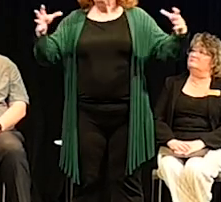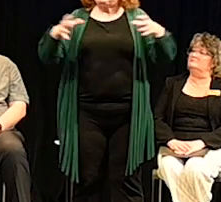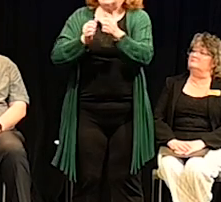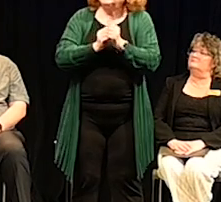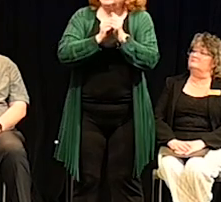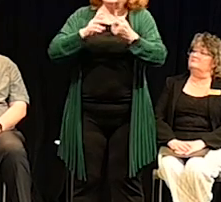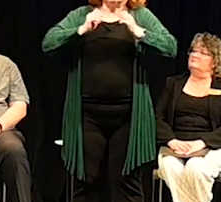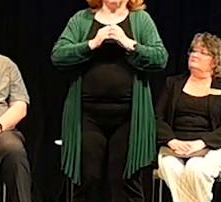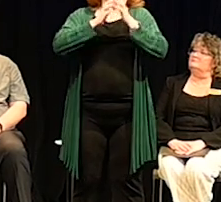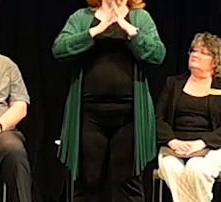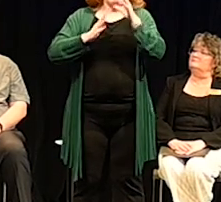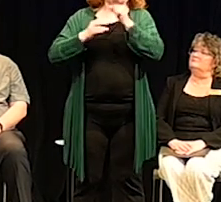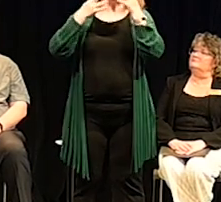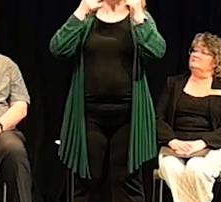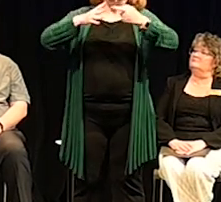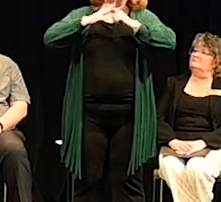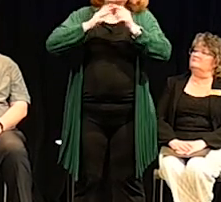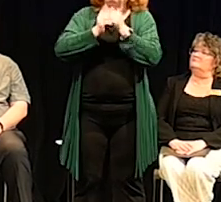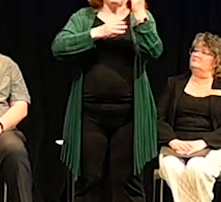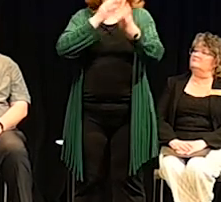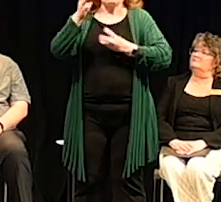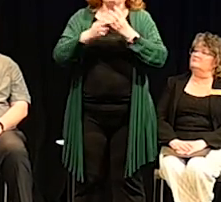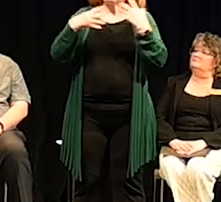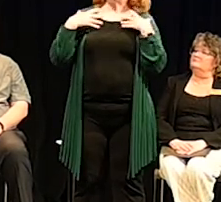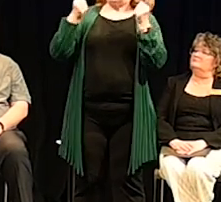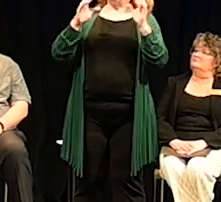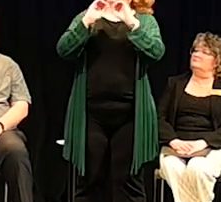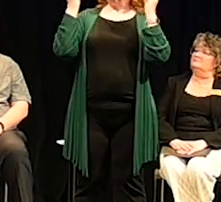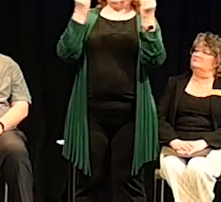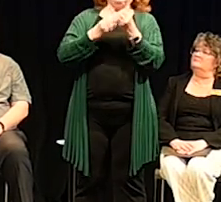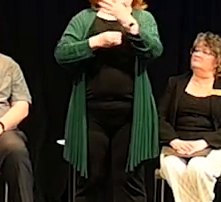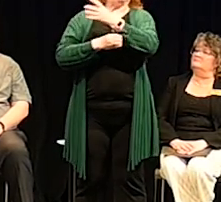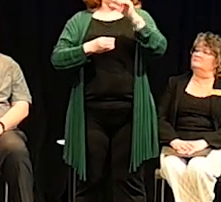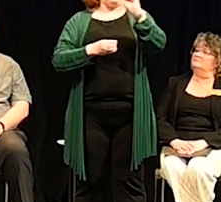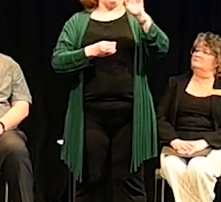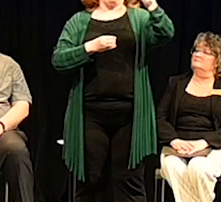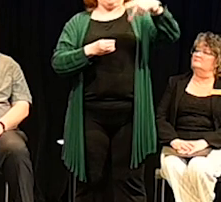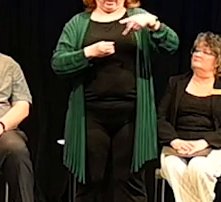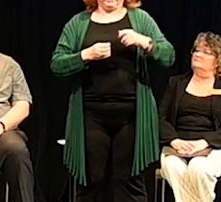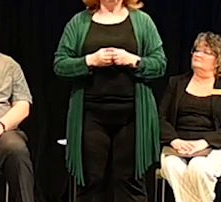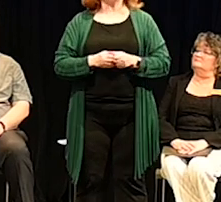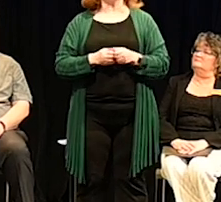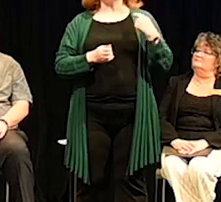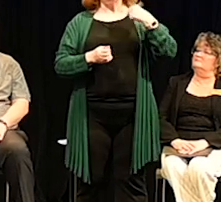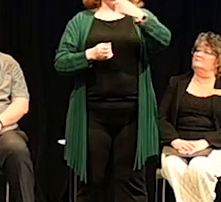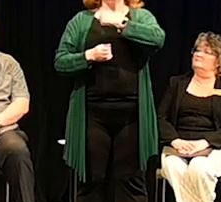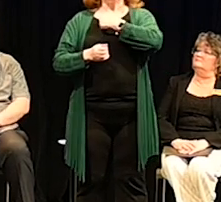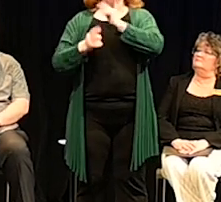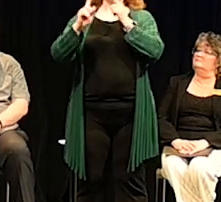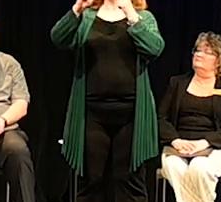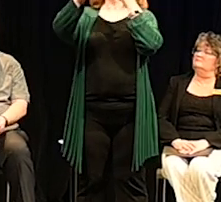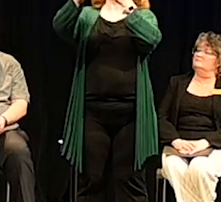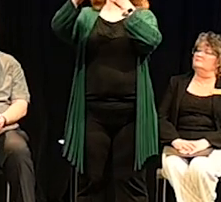launch our age-friendly initiative with the World Health Organization and AARP. We